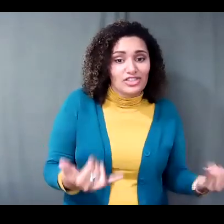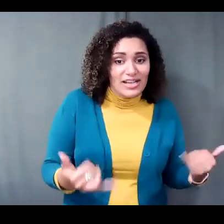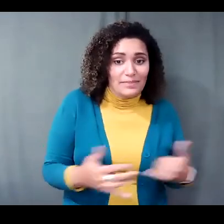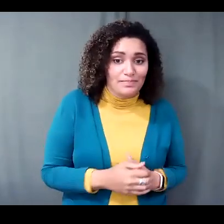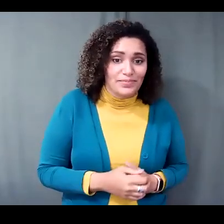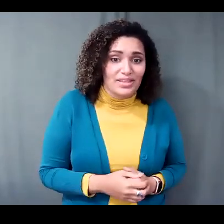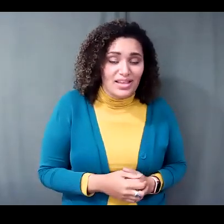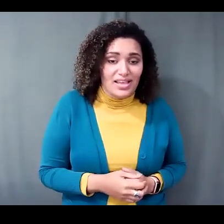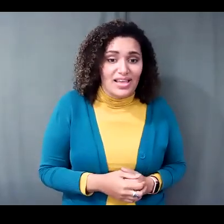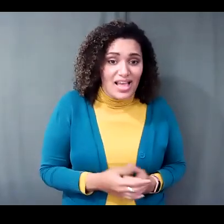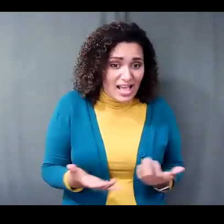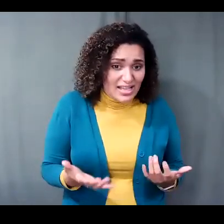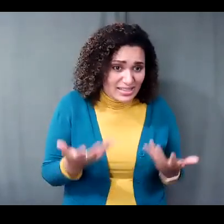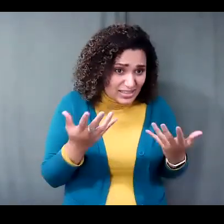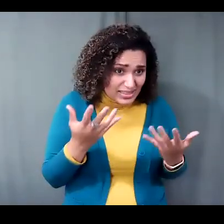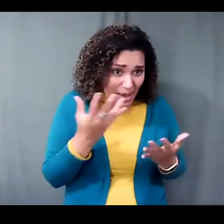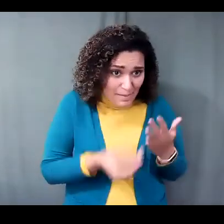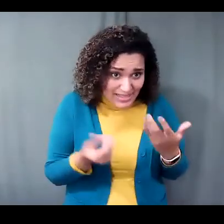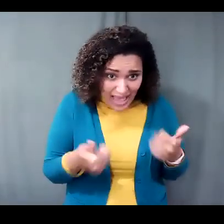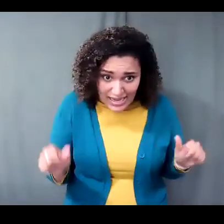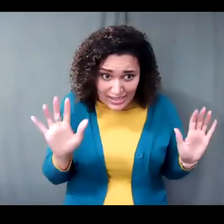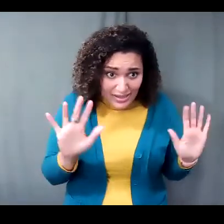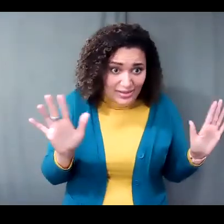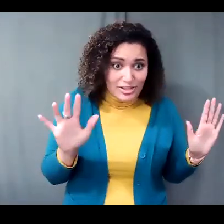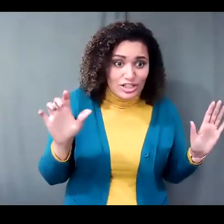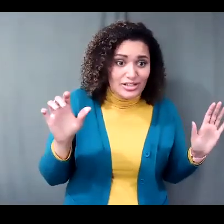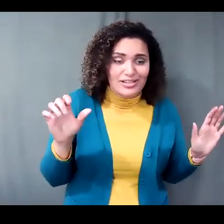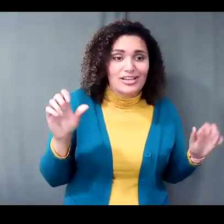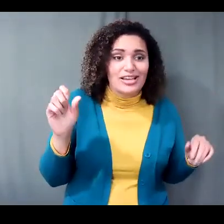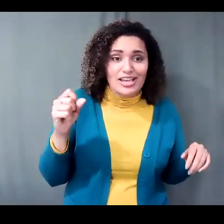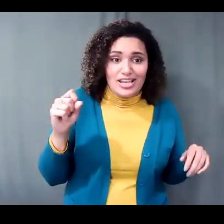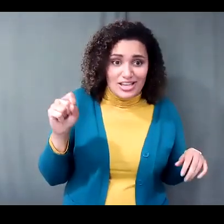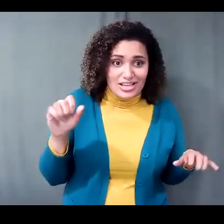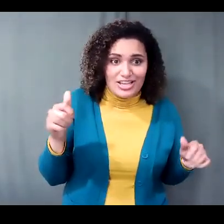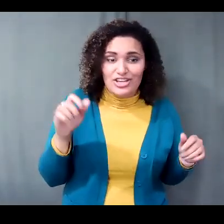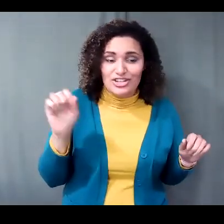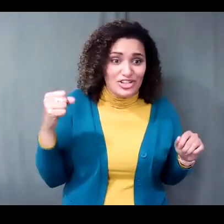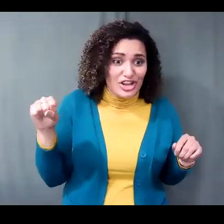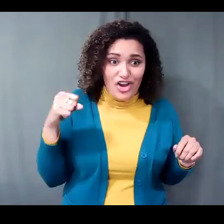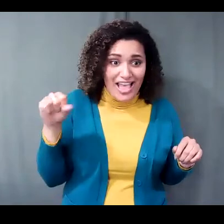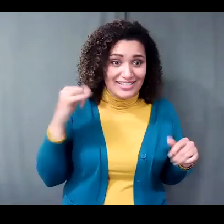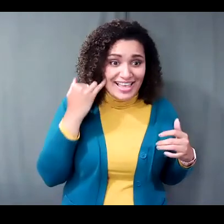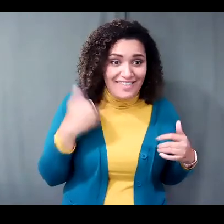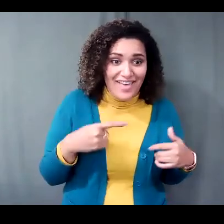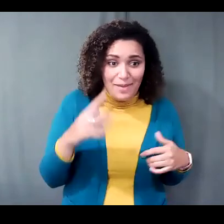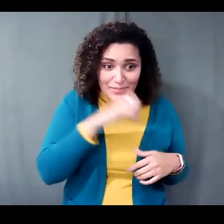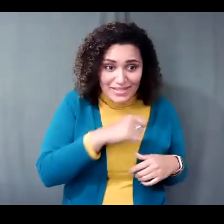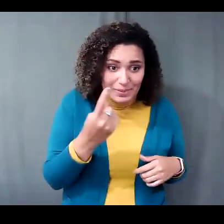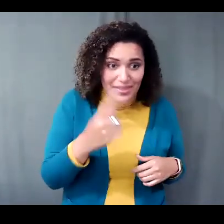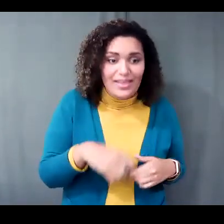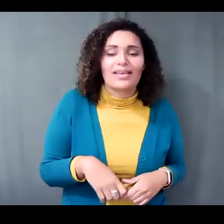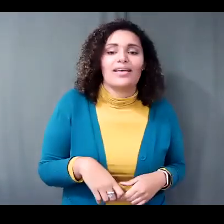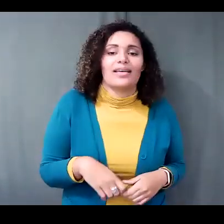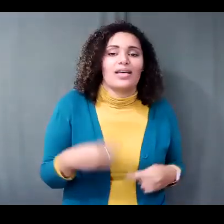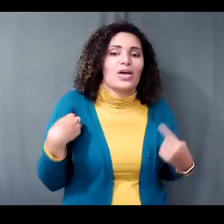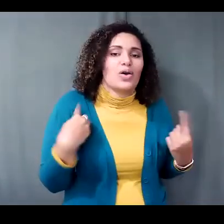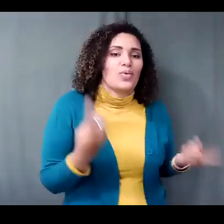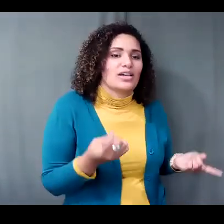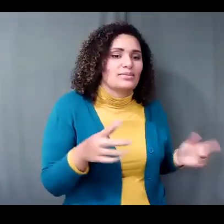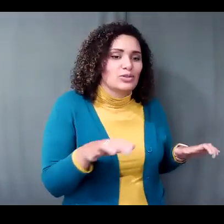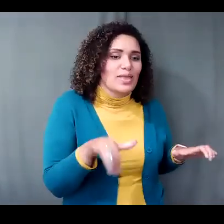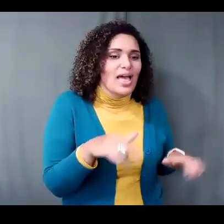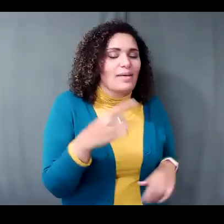Yeah. I would want something kind of on the rich wine side, but yeah. Plus, I think for the cooking situation, we're going to have one wine to eat with and one wine to cook